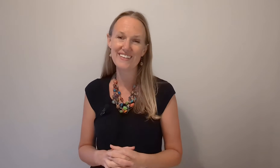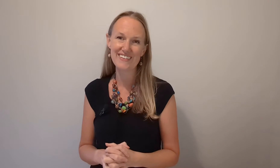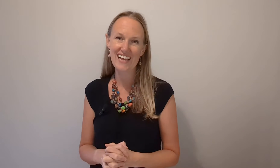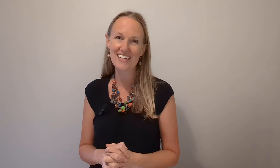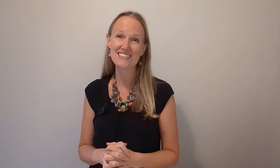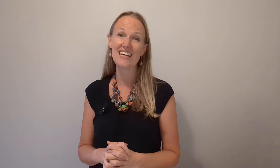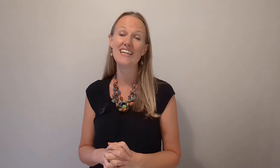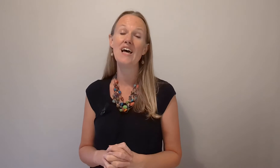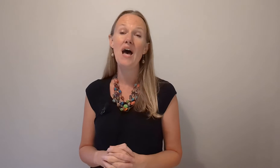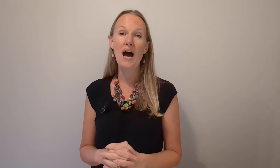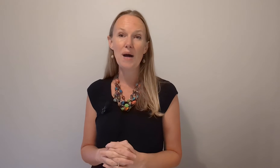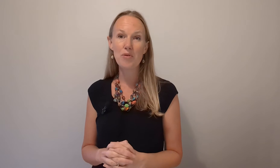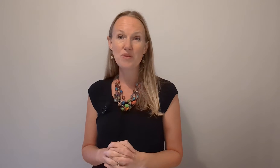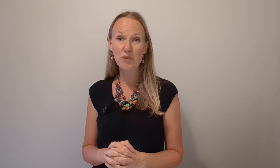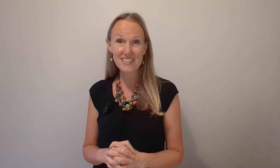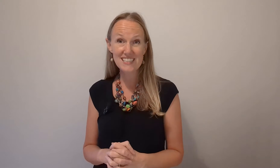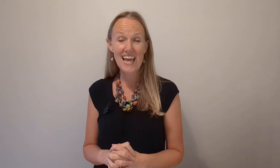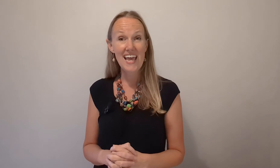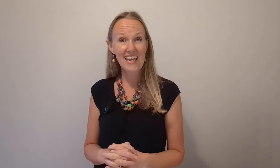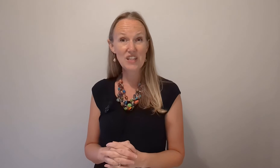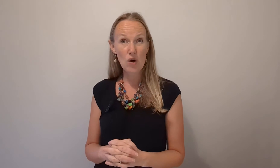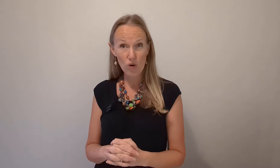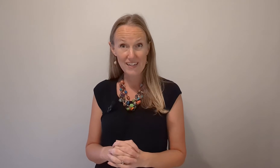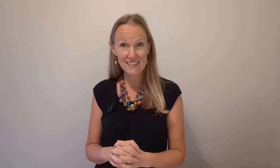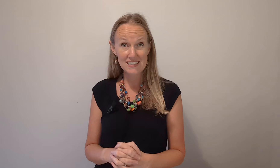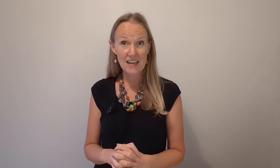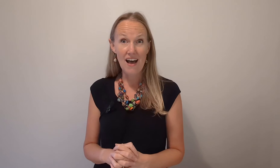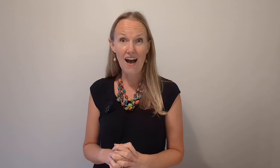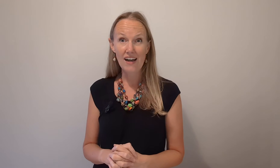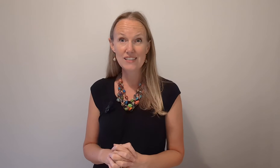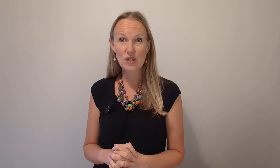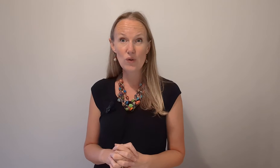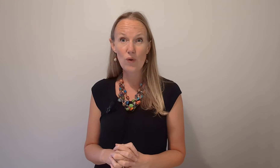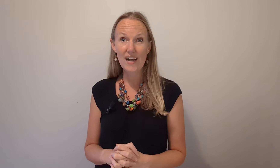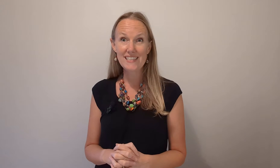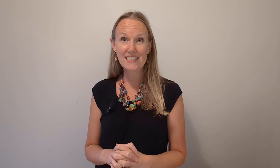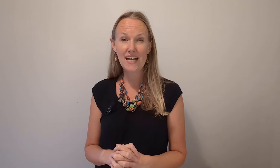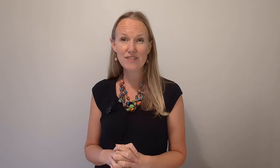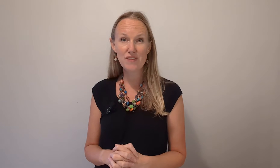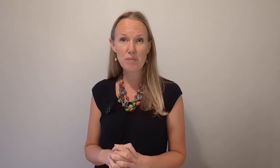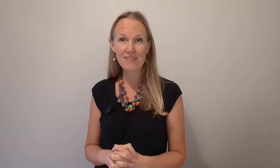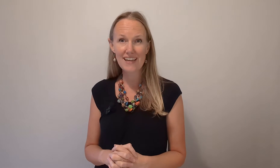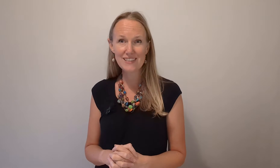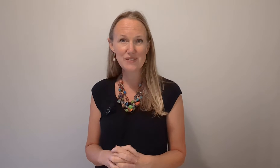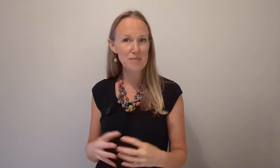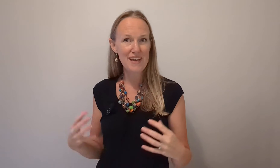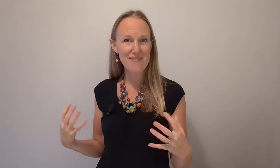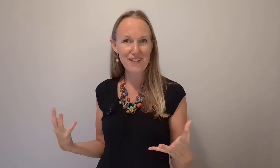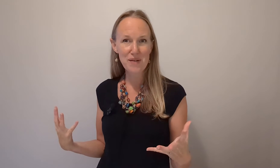to learn how to sign both the bridge and the chorus. So I did have to flip on the lights. Normally I film